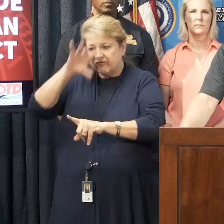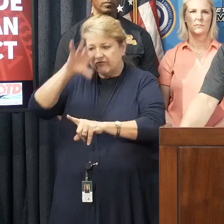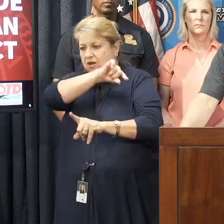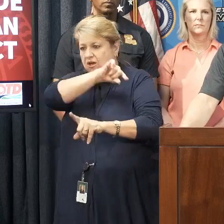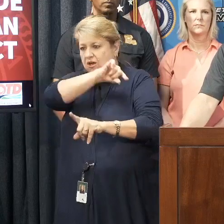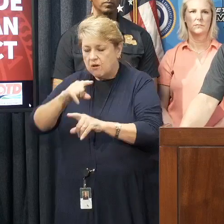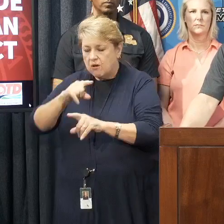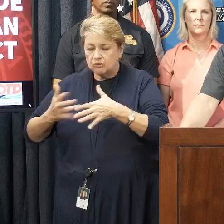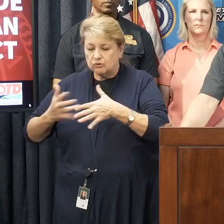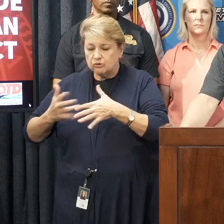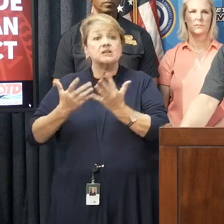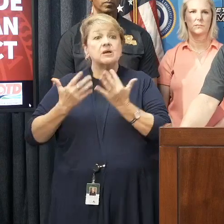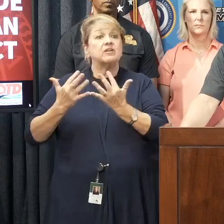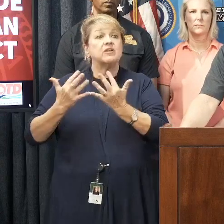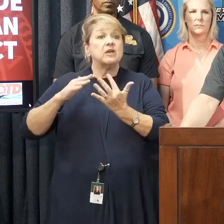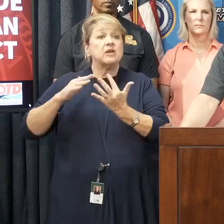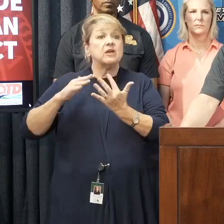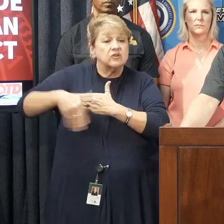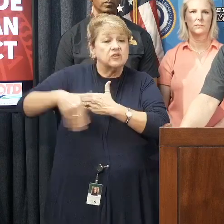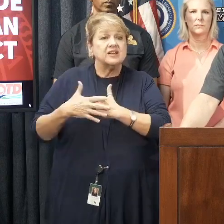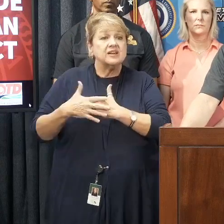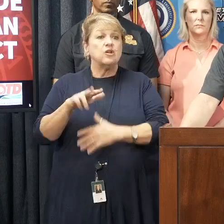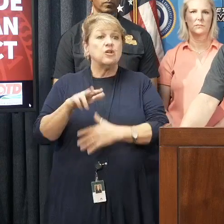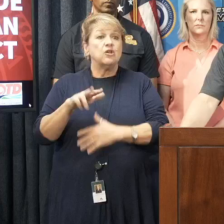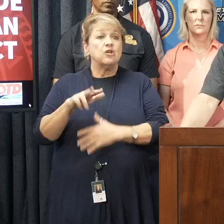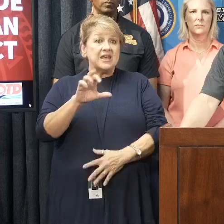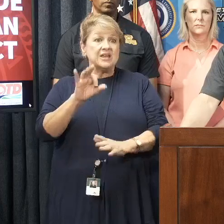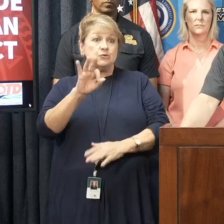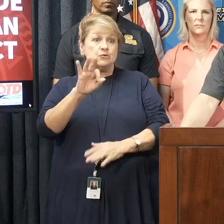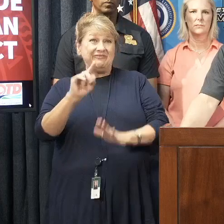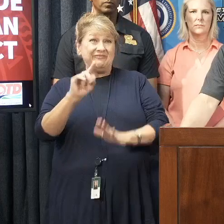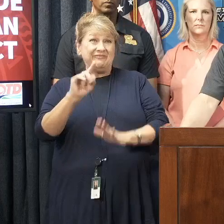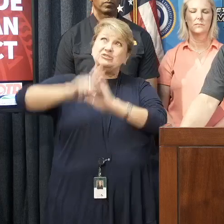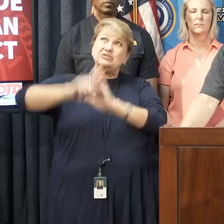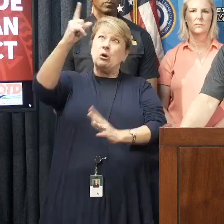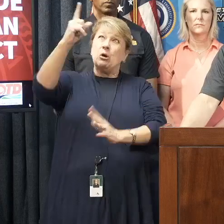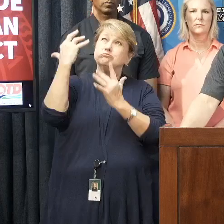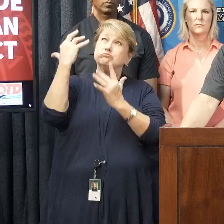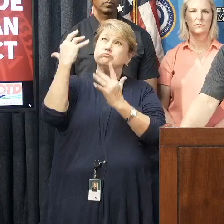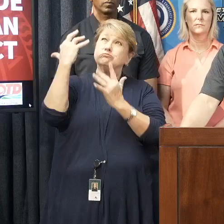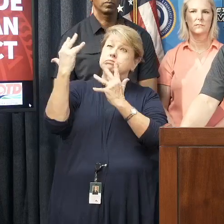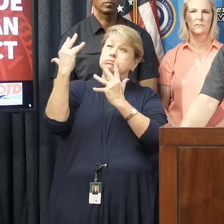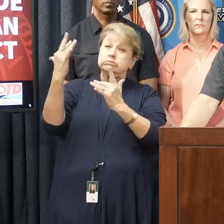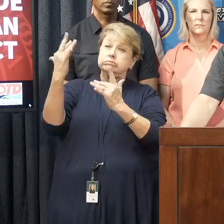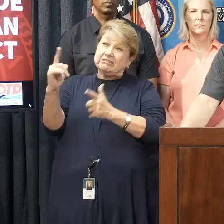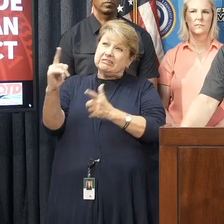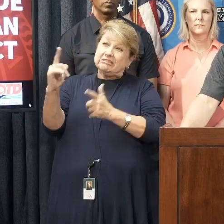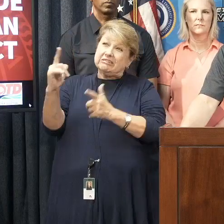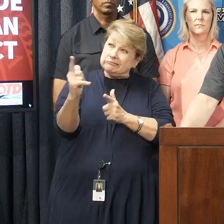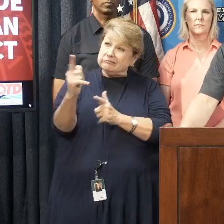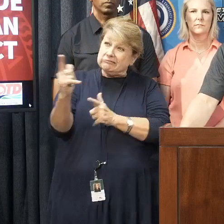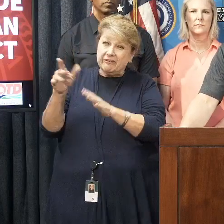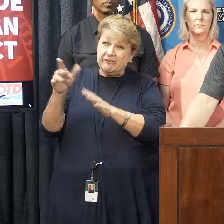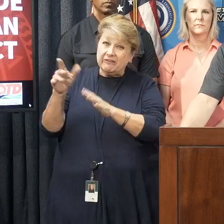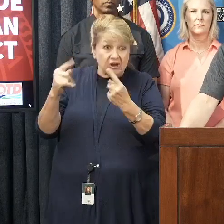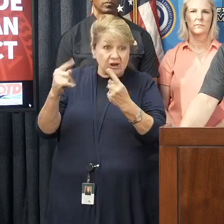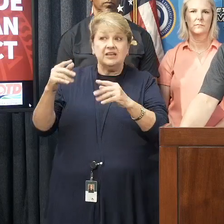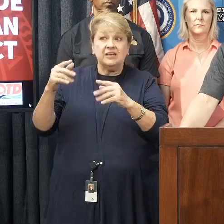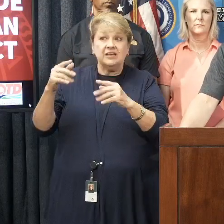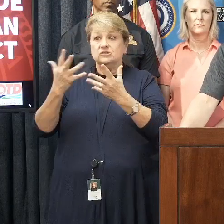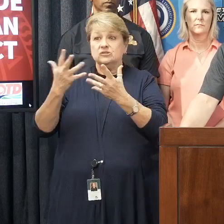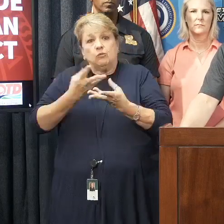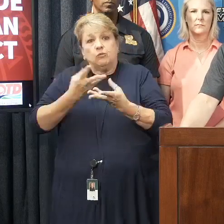overnight were in the range of 300 feet tall as the teams battled this blaze.